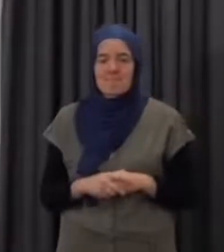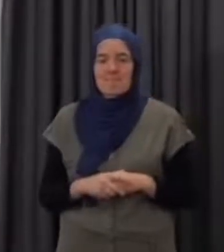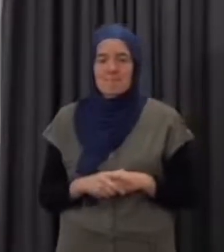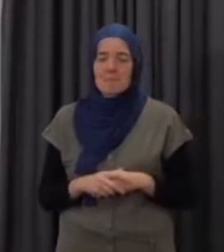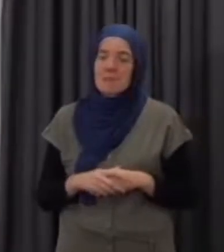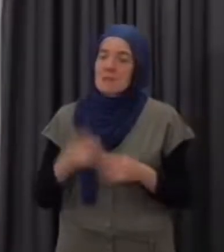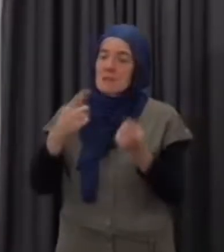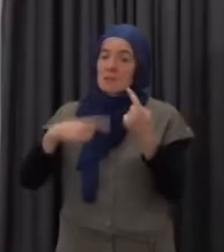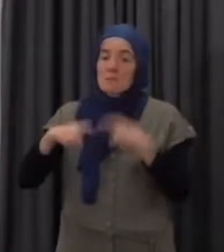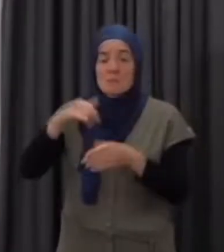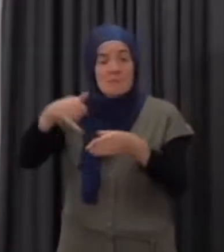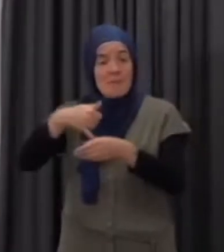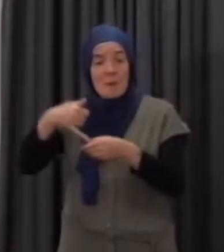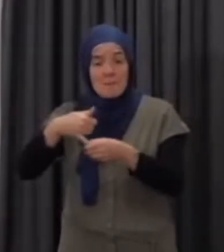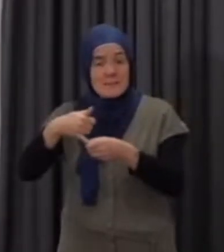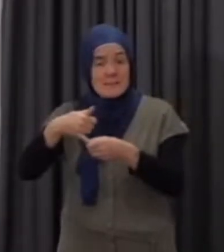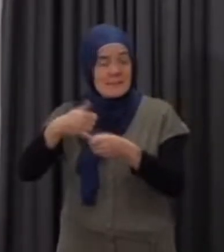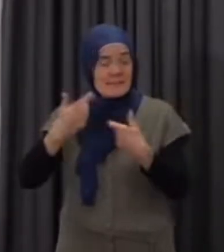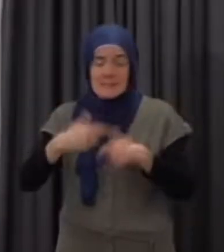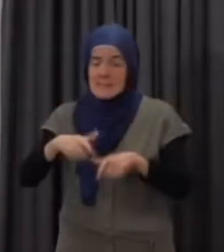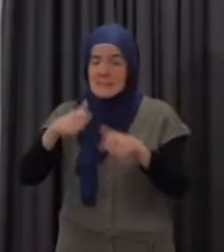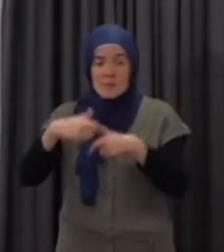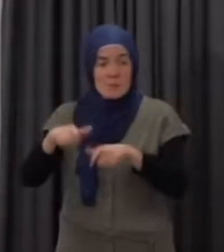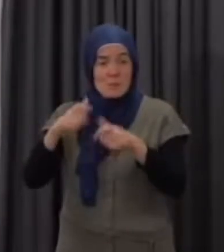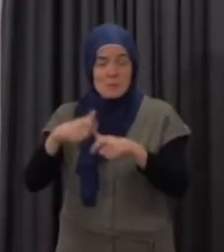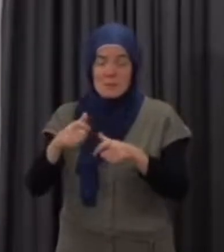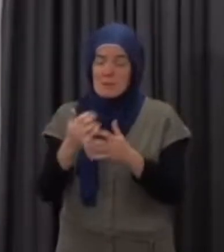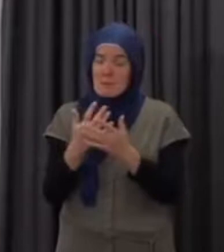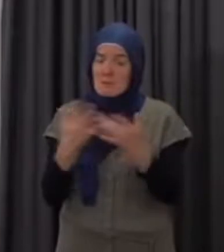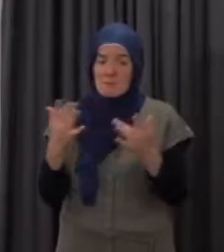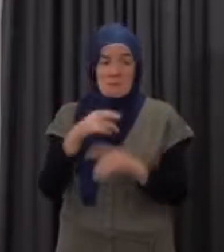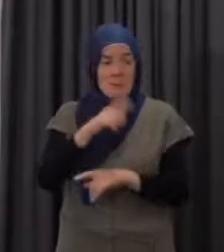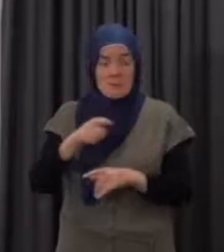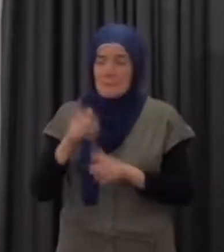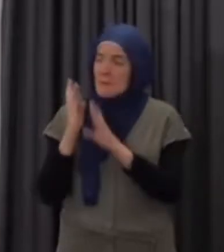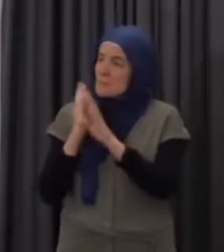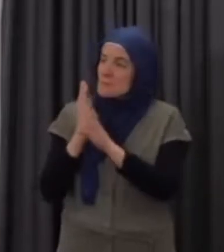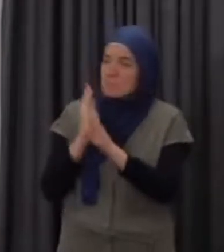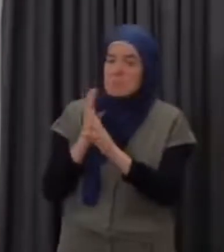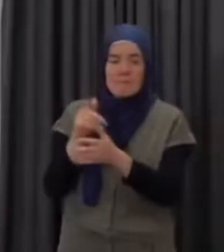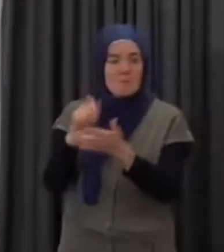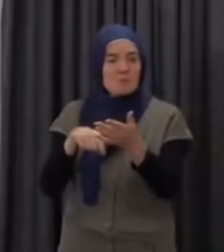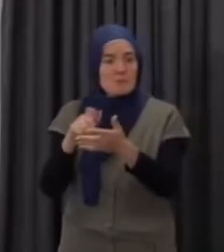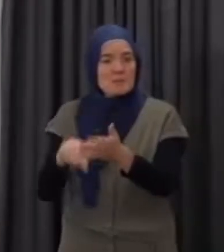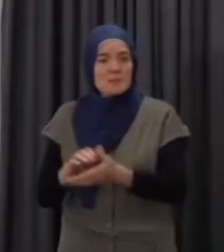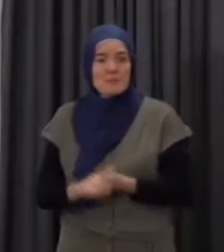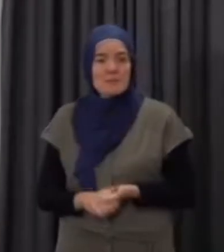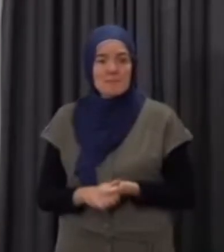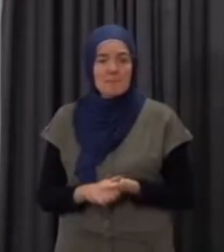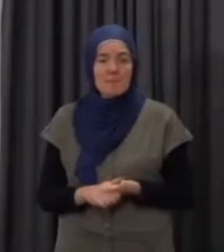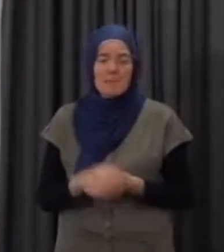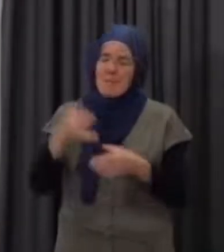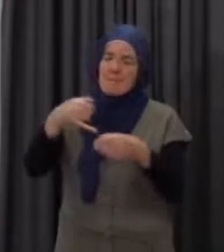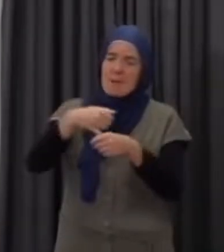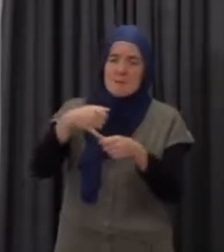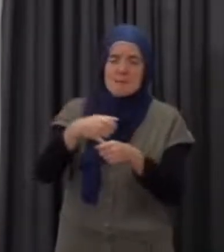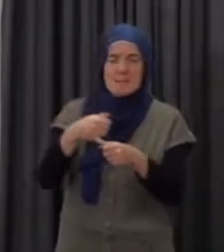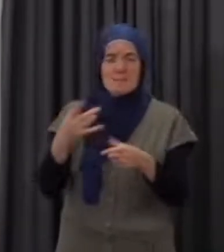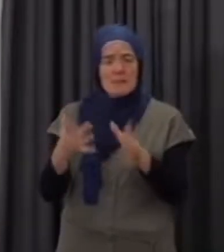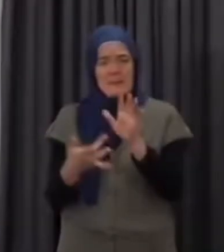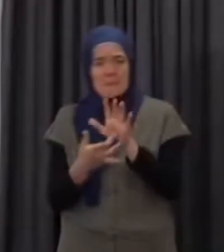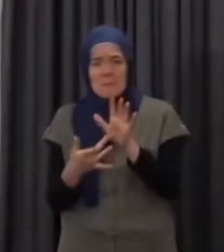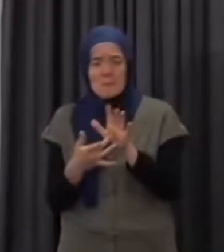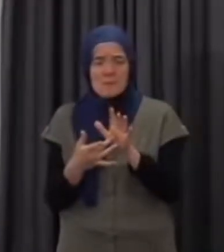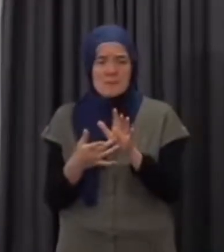the pandemic, often in the face of significantly increased demand for prescriptions. And pharmacies have been a vital source of support for